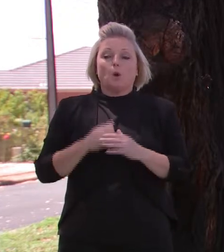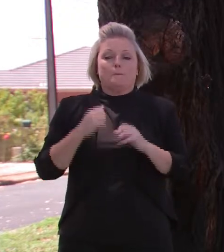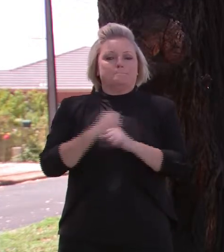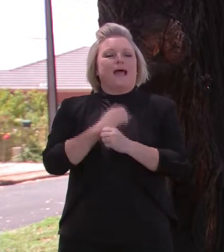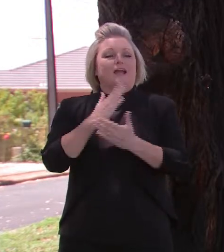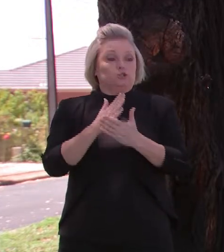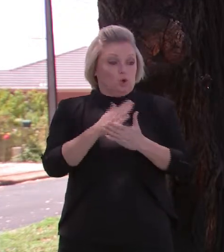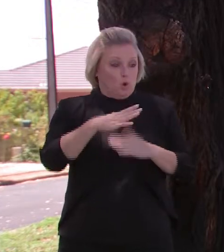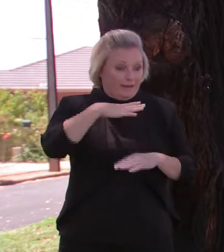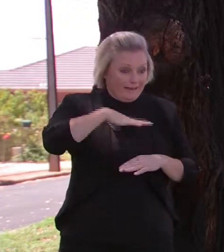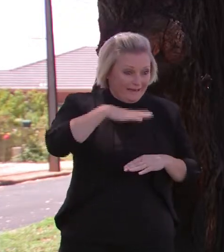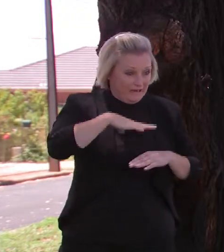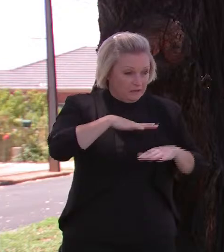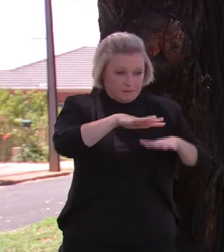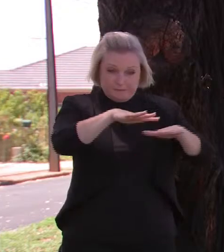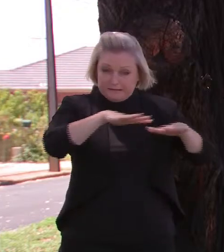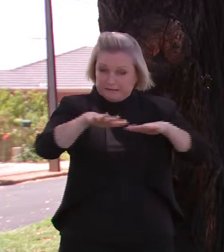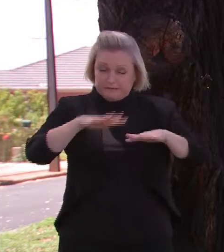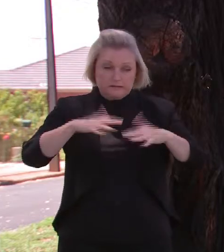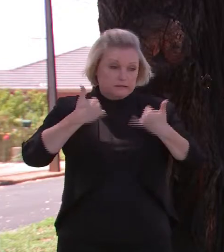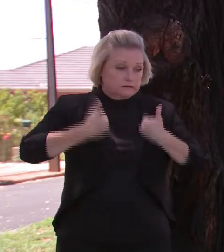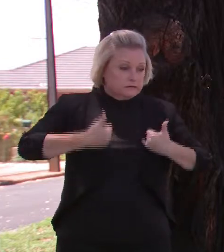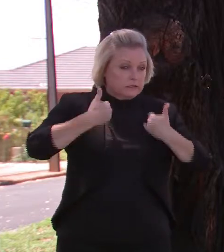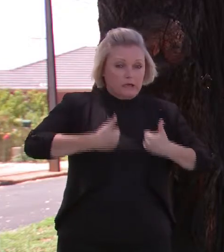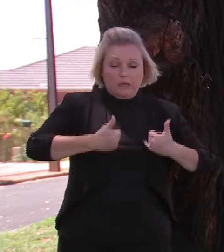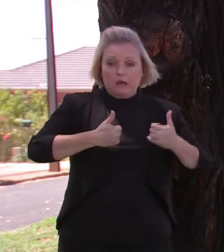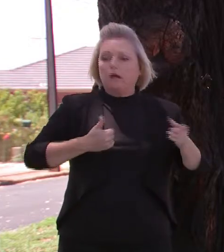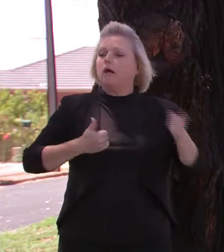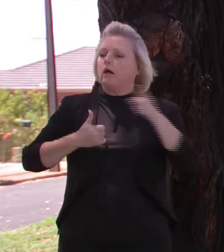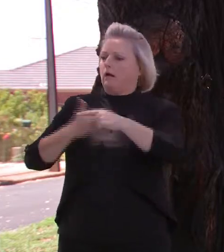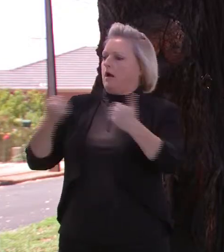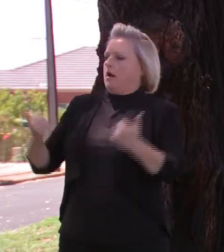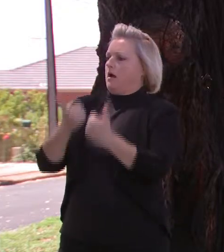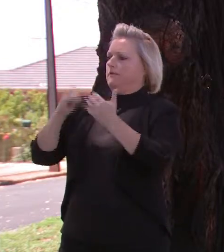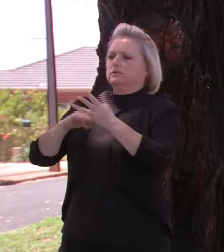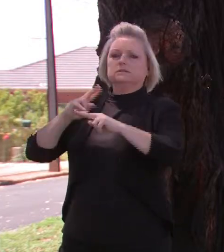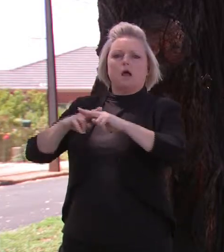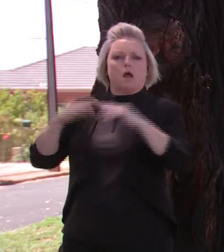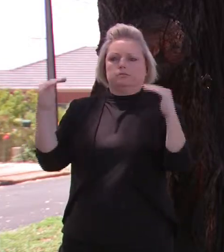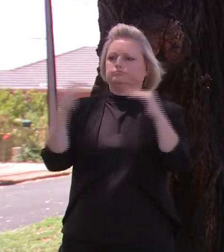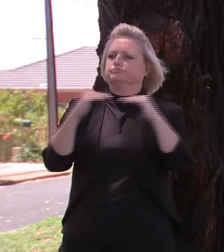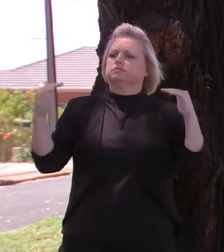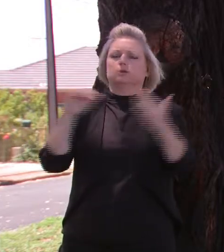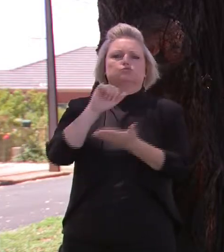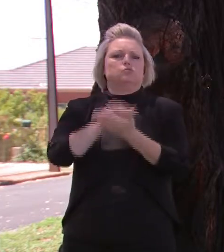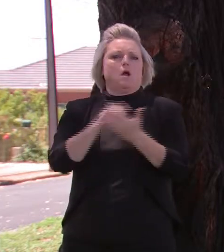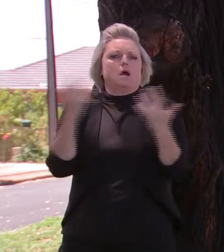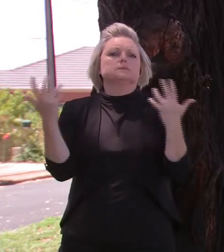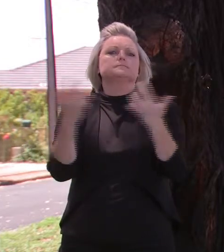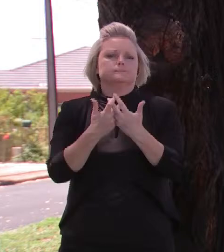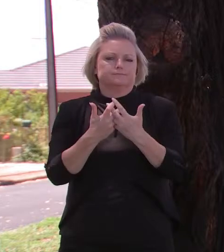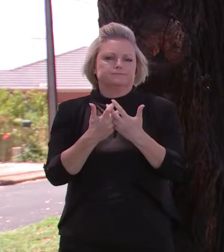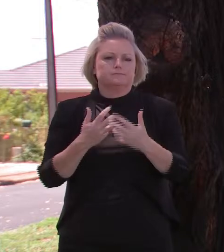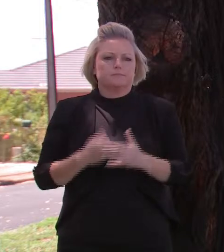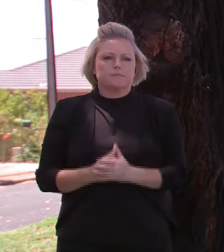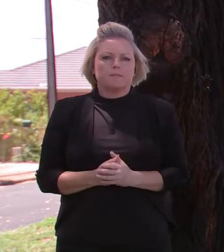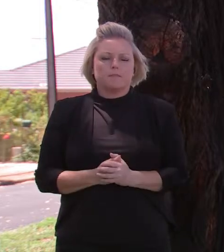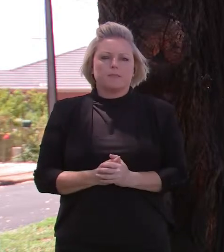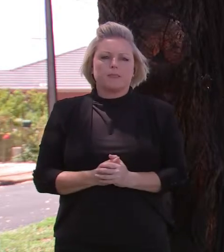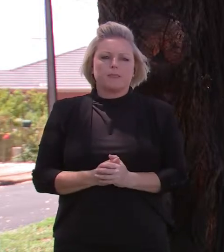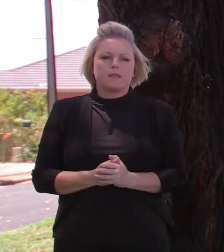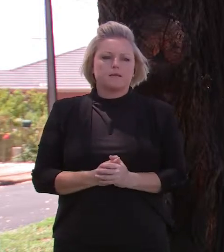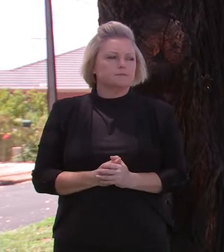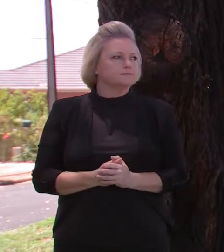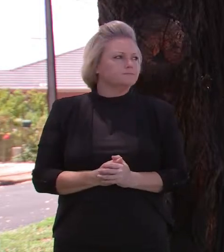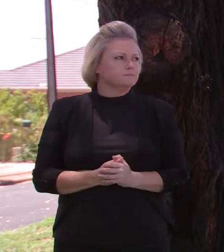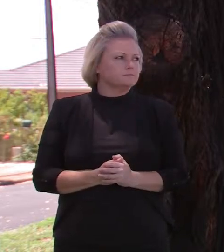Australia. We're very grateful at the moment that we've been able to work with the private hospitals and their nursing employees to particularly help